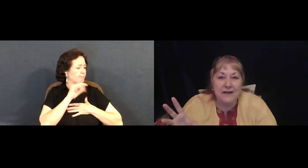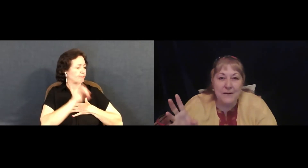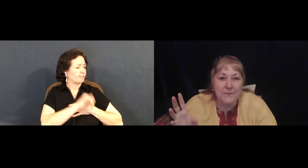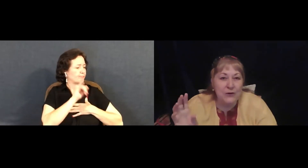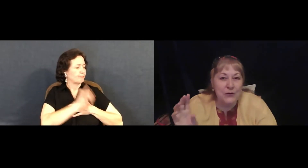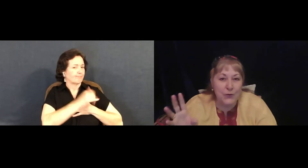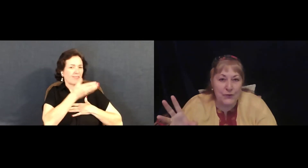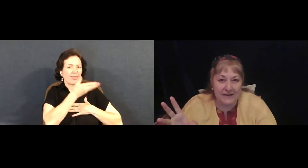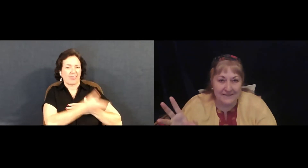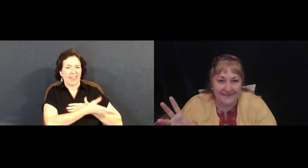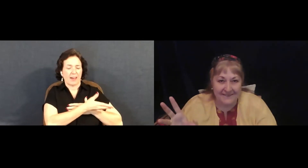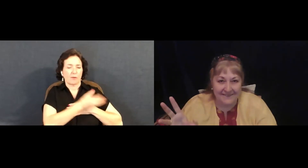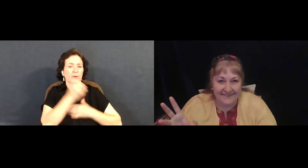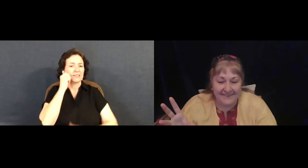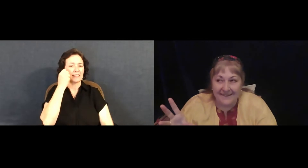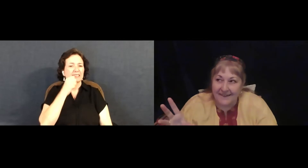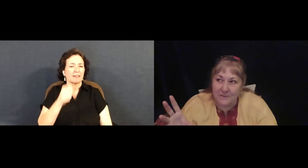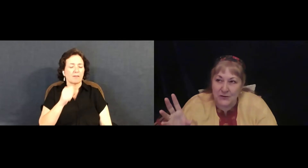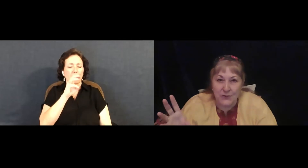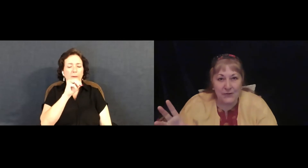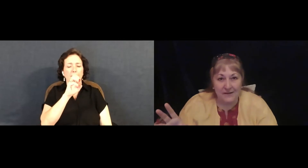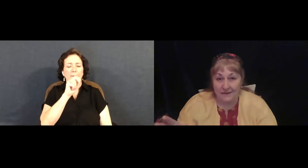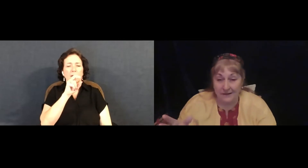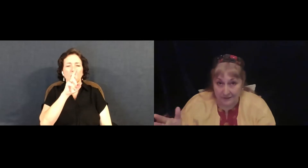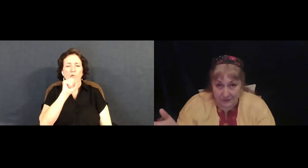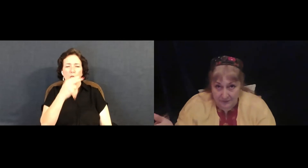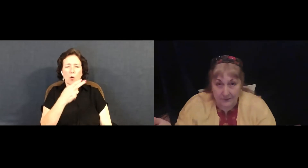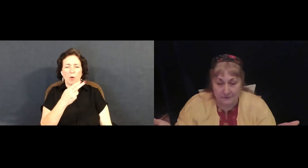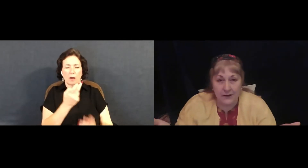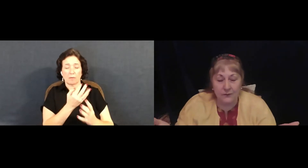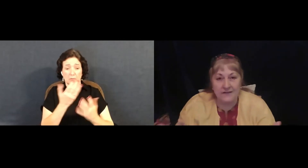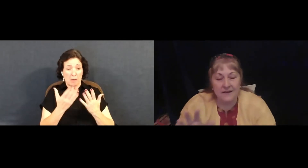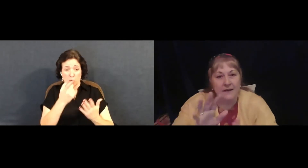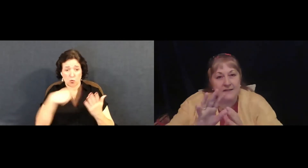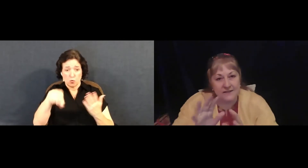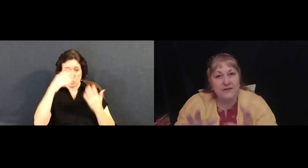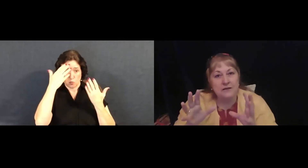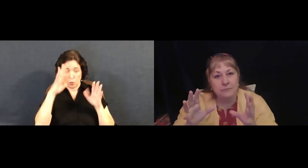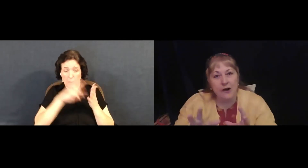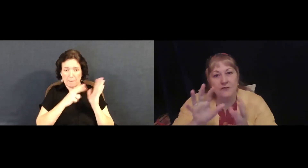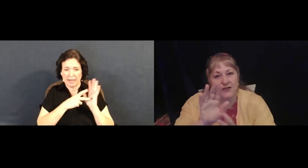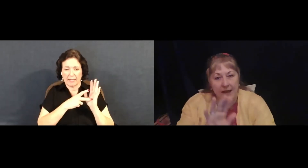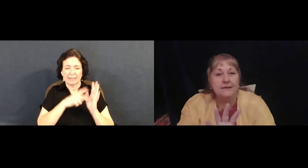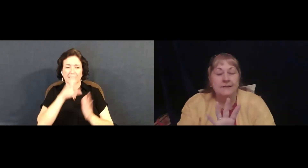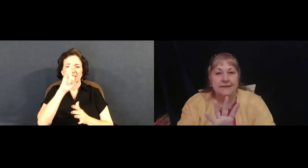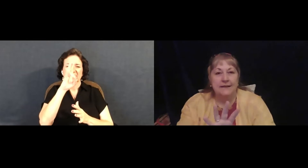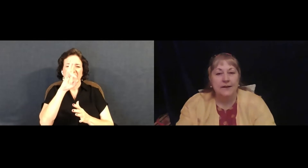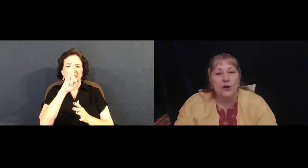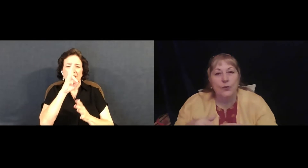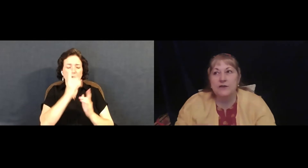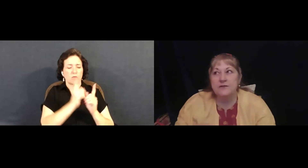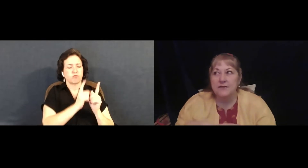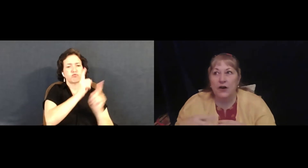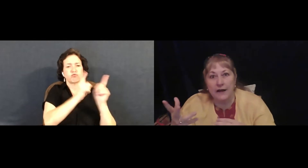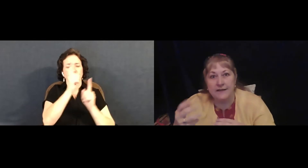silver menorah. A menorah, if you don't know, is a seven-branched candlestick.